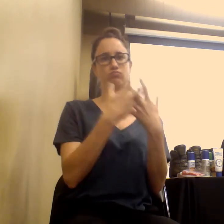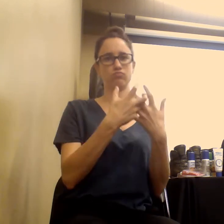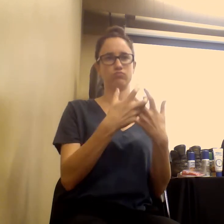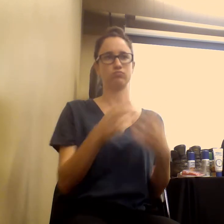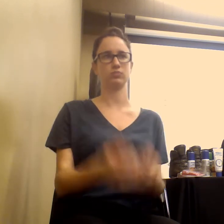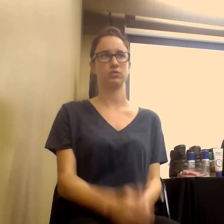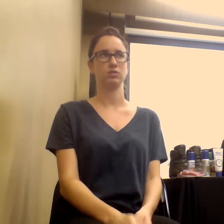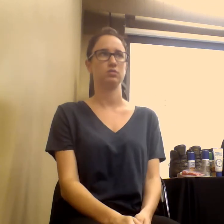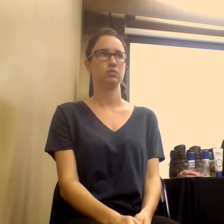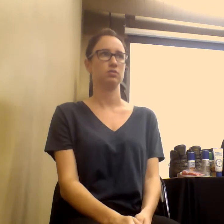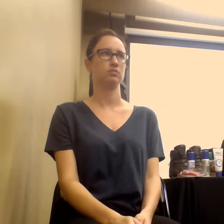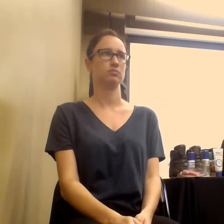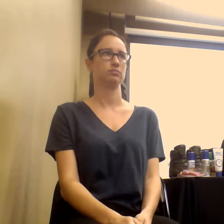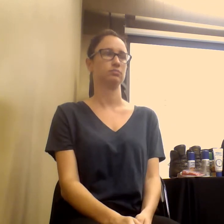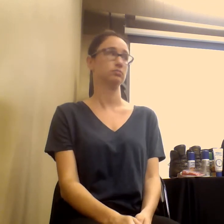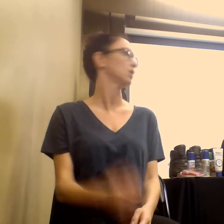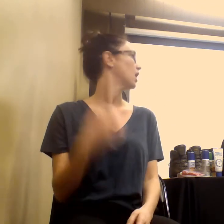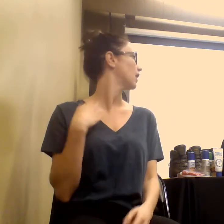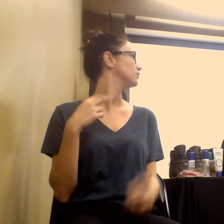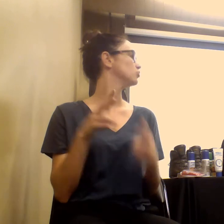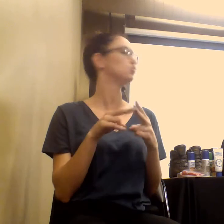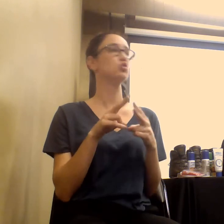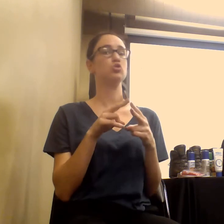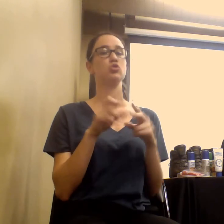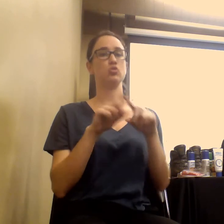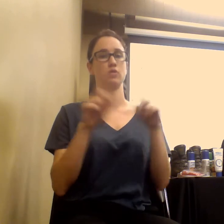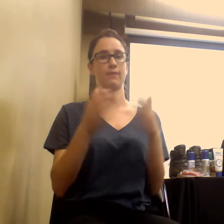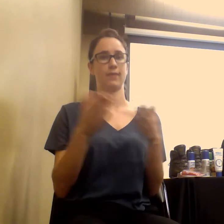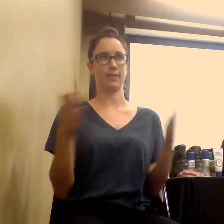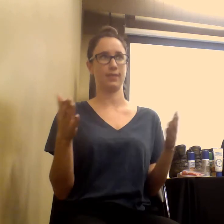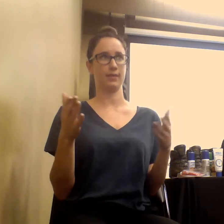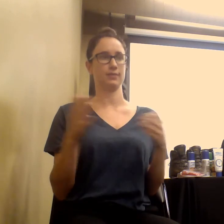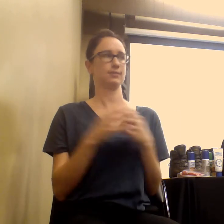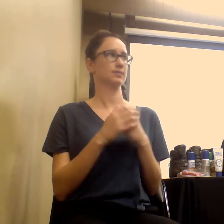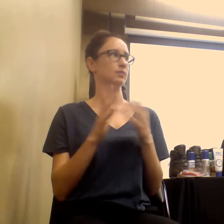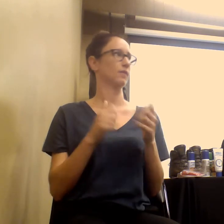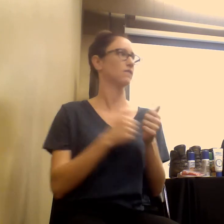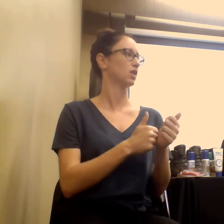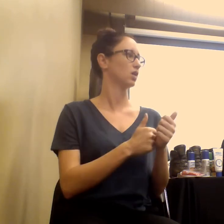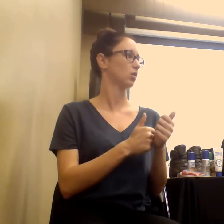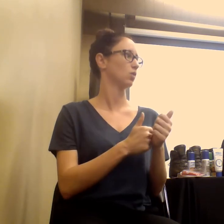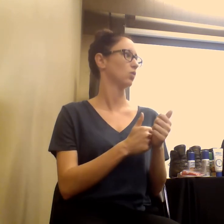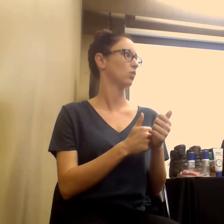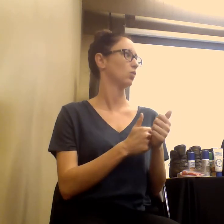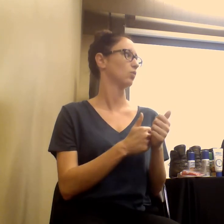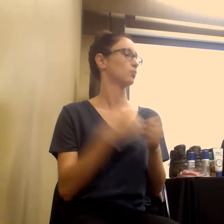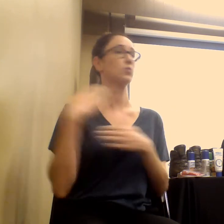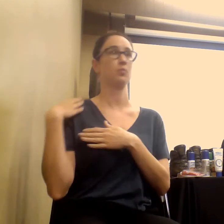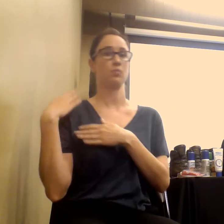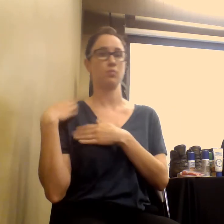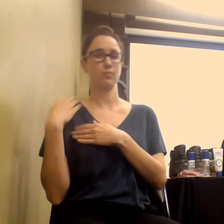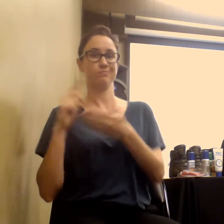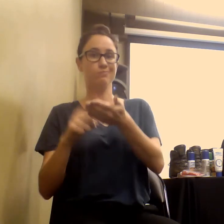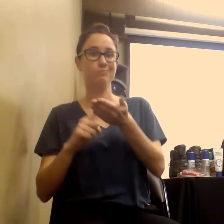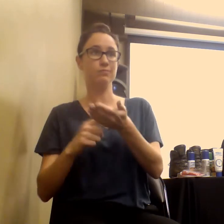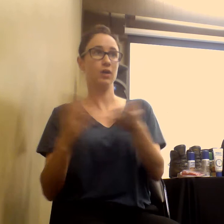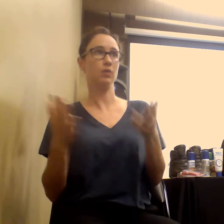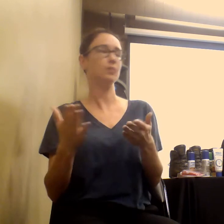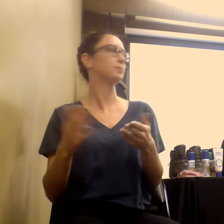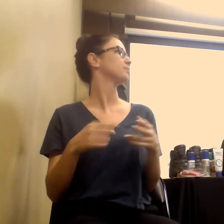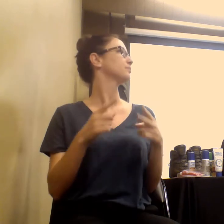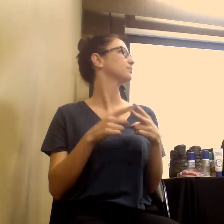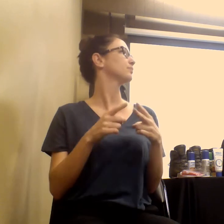and I got 2 different things going on. I'm going to be trying to follow what they want me to talk about, and I'm going to be talking about some of my talking points when I found